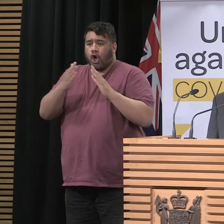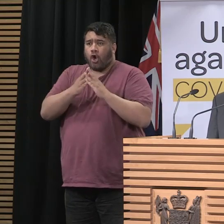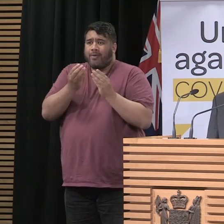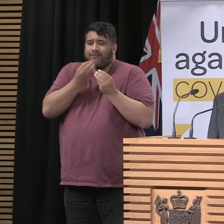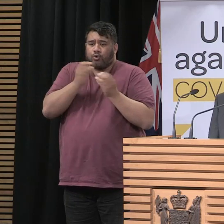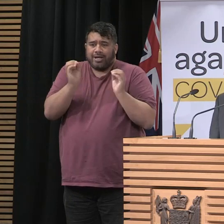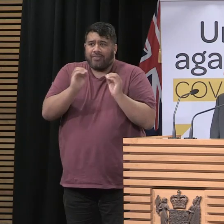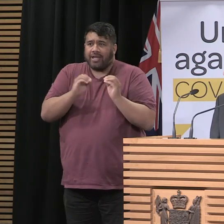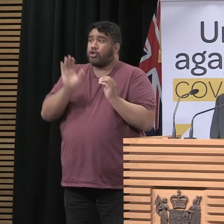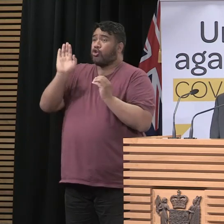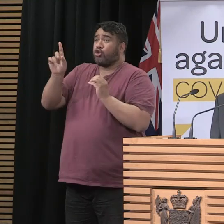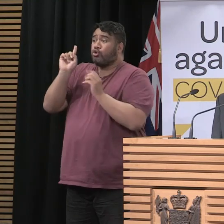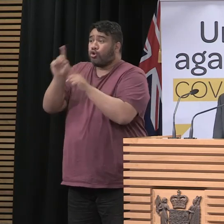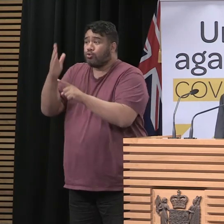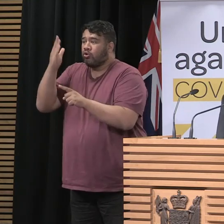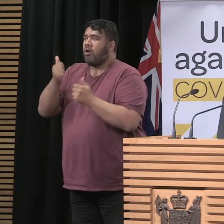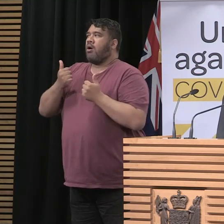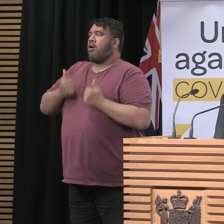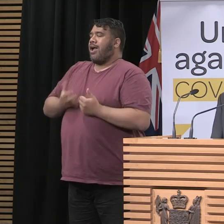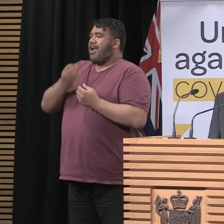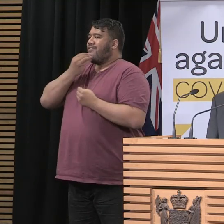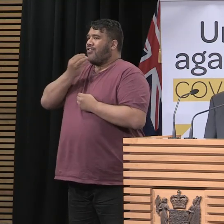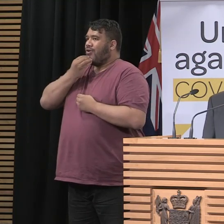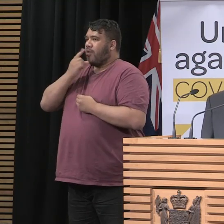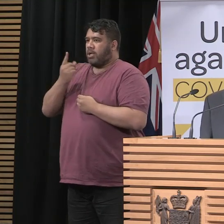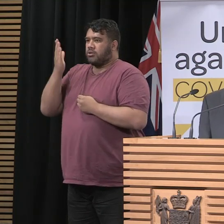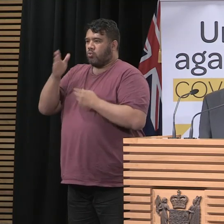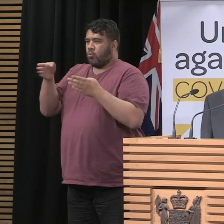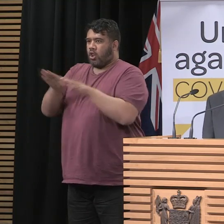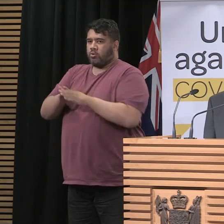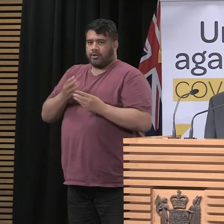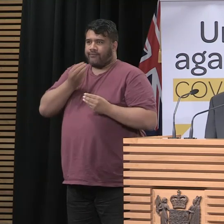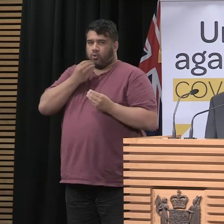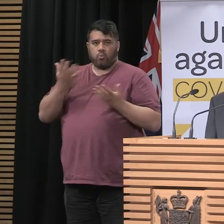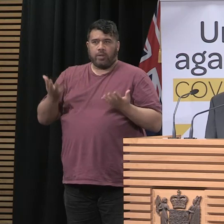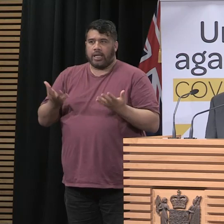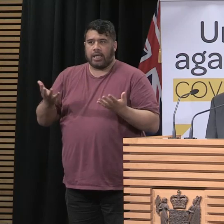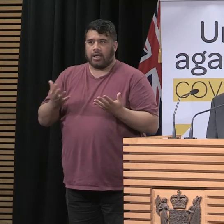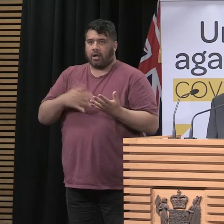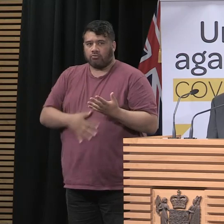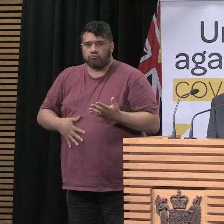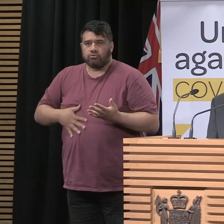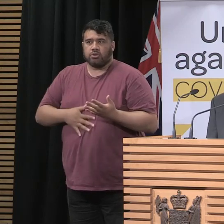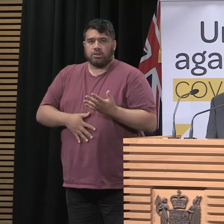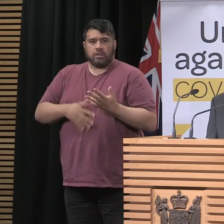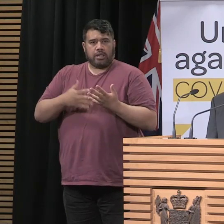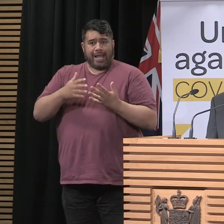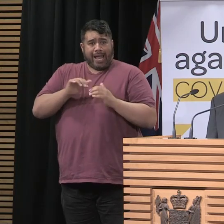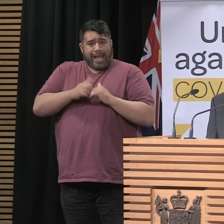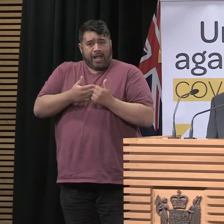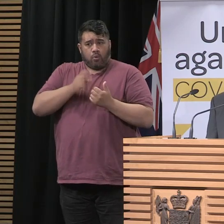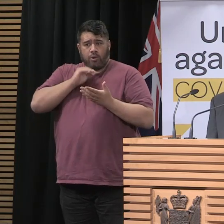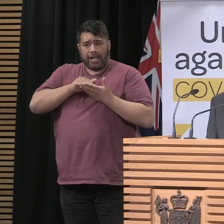go hungry during this time. Is there any consideration being given to distributing those services in another way? Yes, there